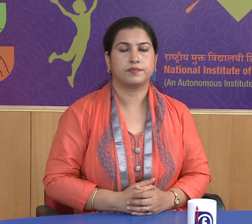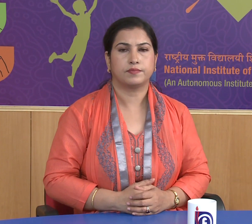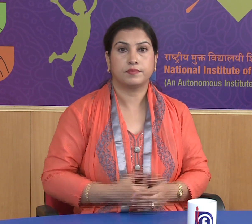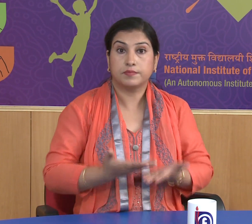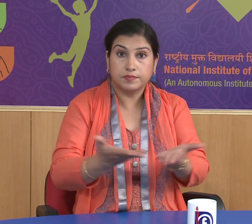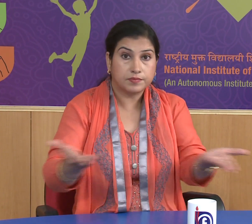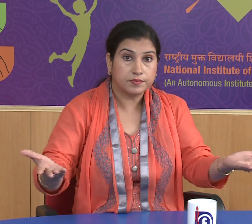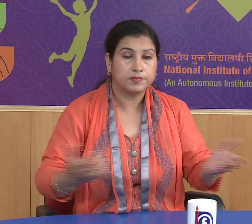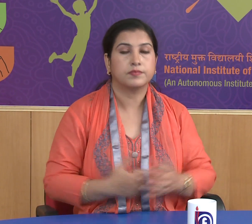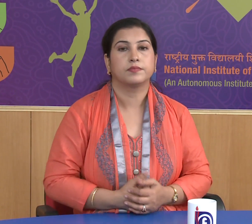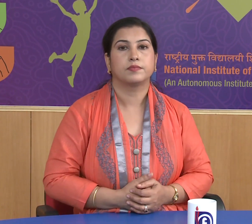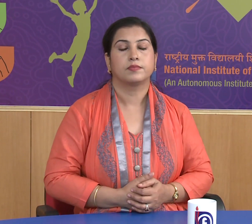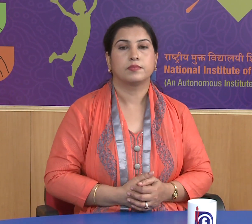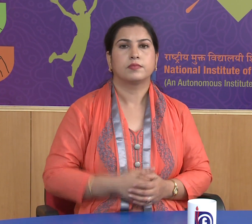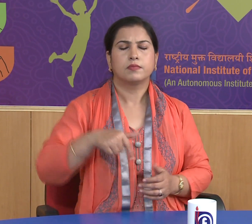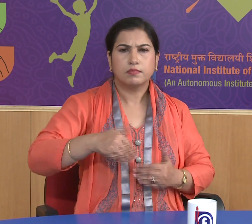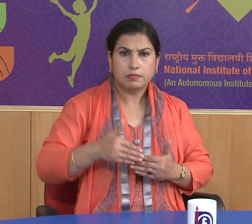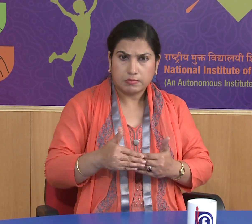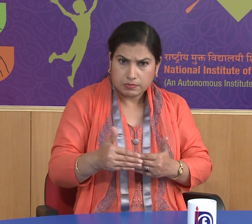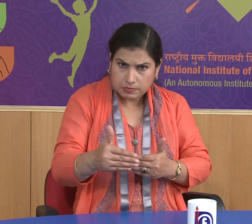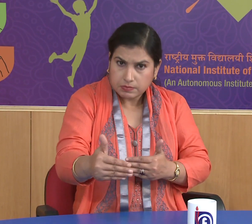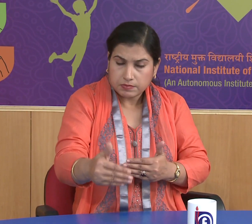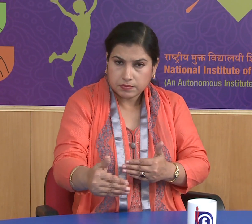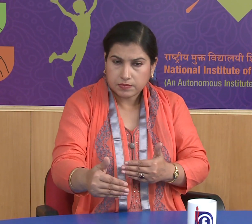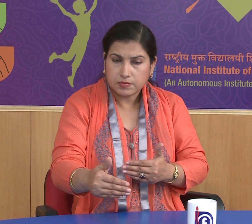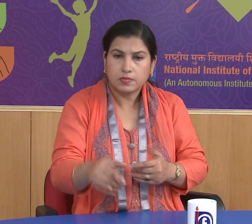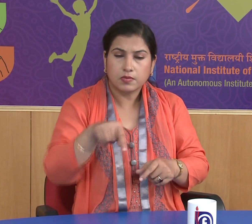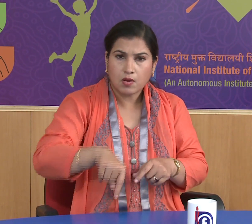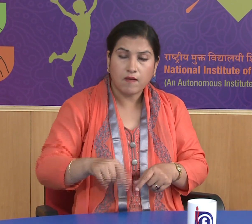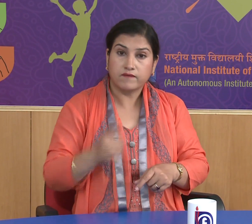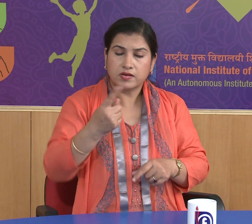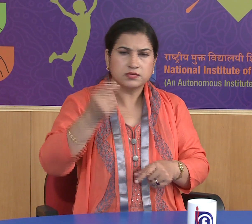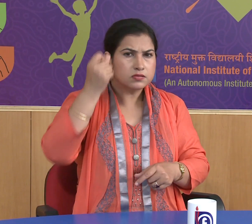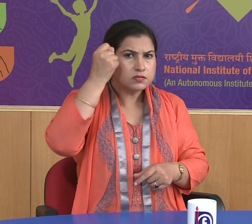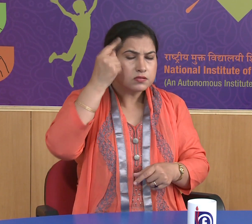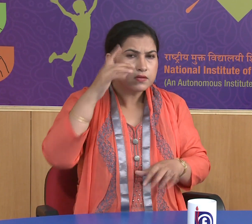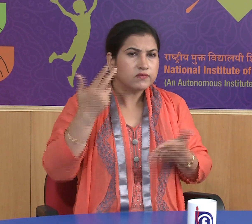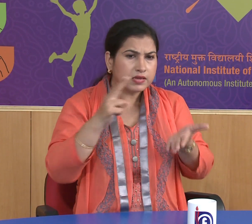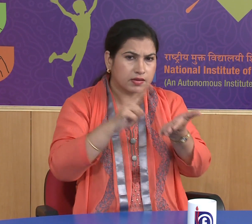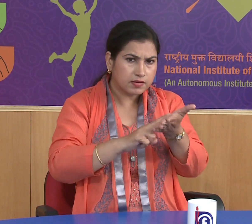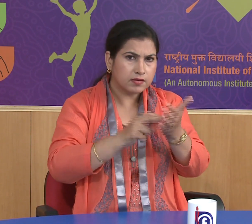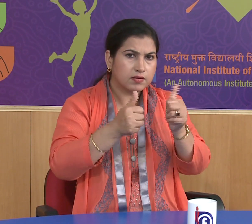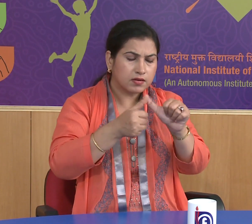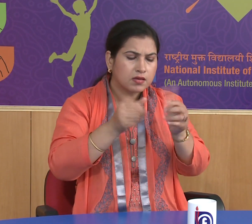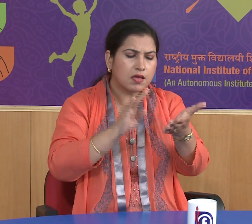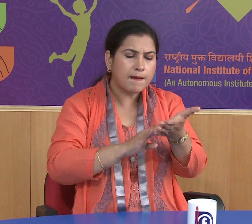Learners, before moving forward, let us first understand the meaning of